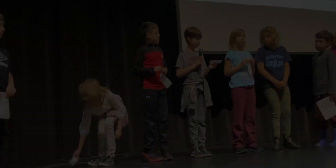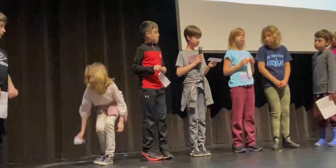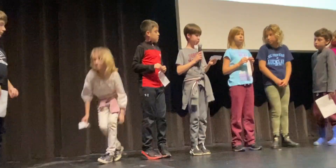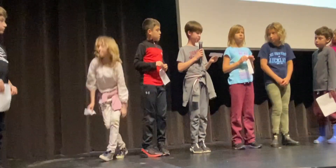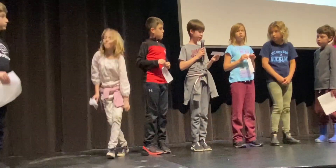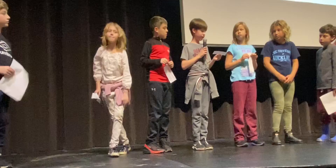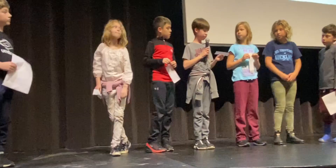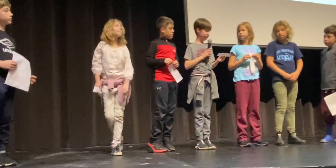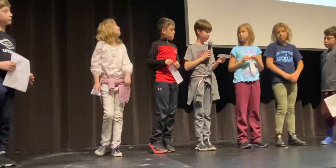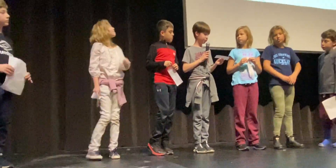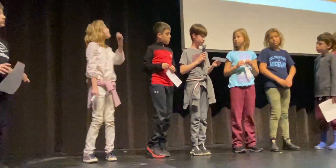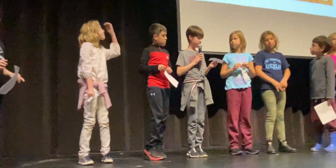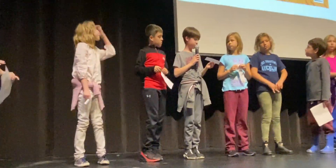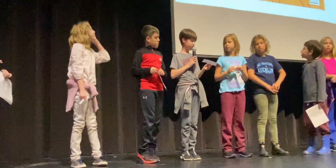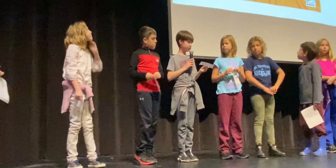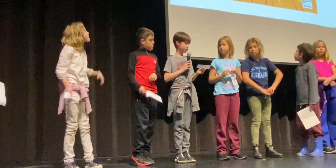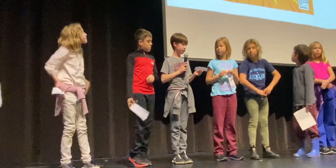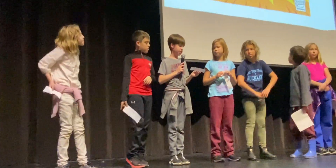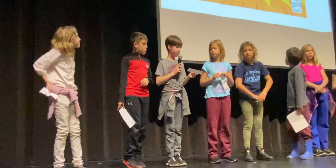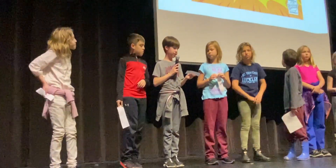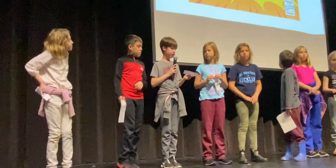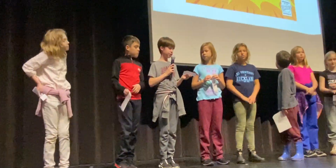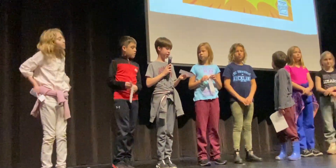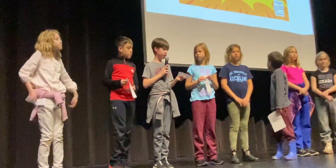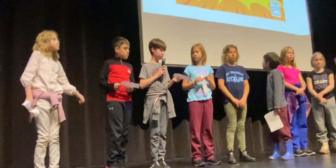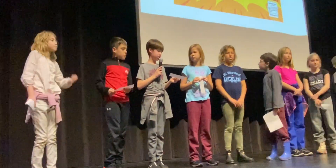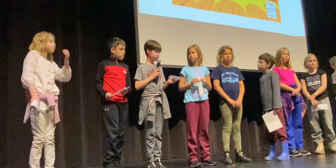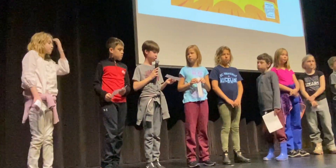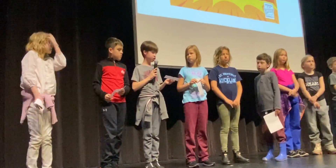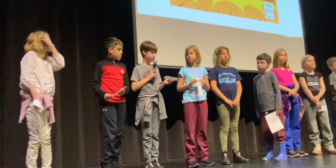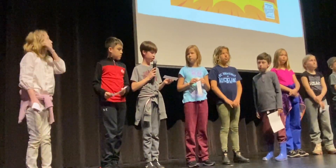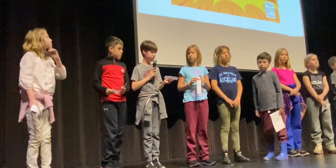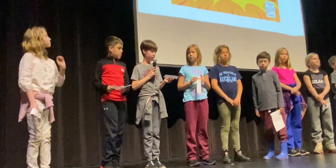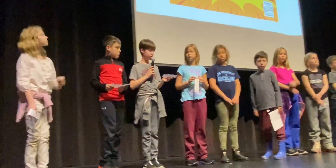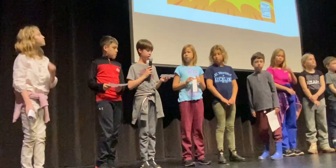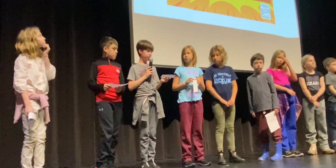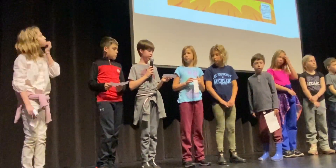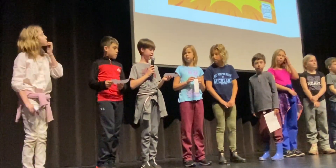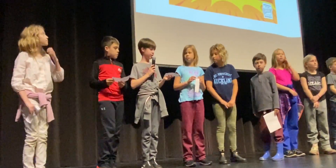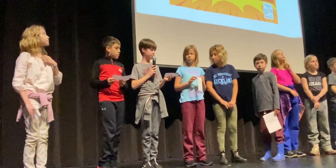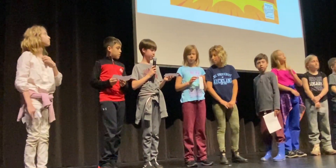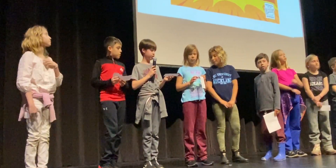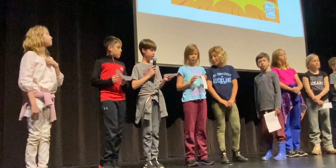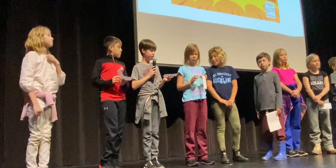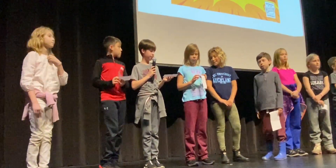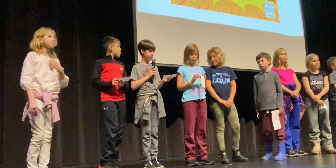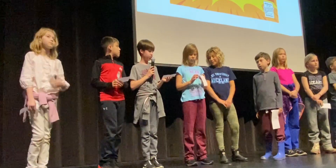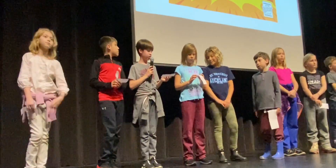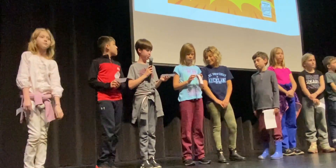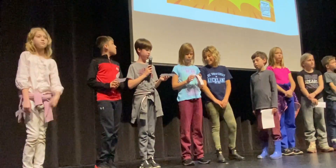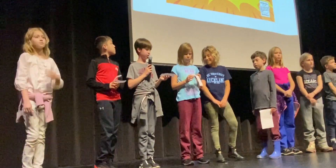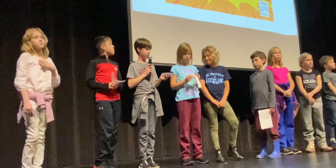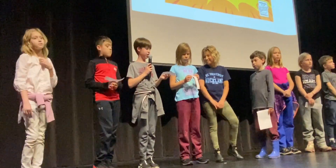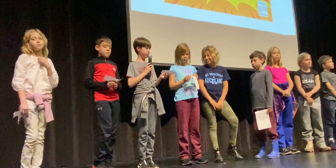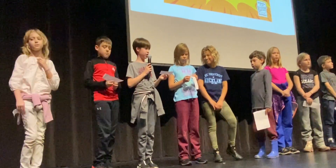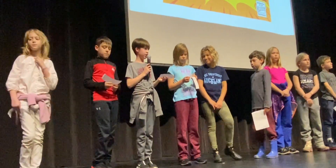Did you see how animated she was? American Sign Language uses not only your hands, but a lot of facial expressions in your entire